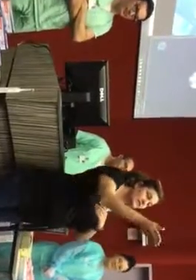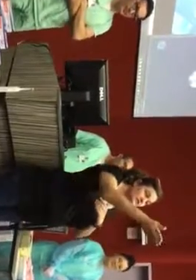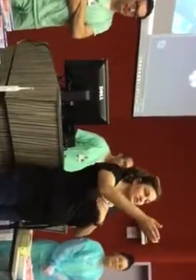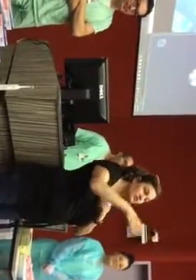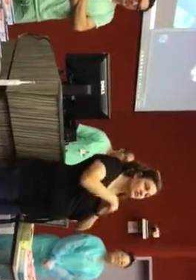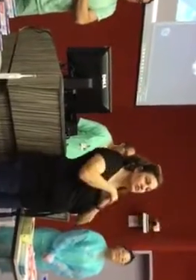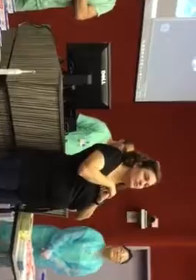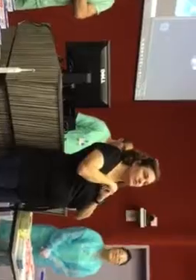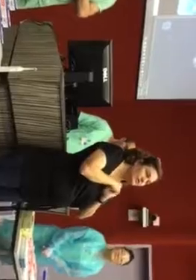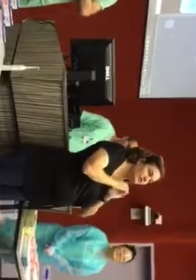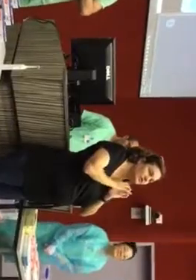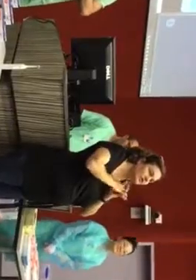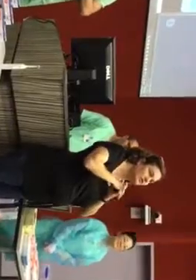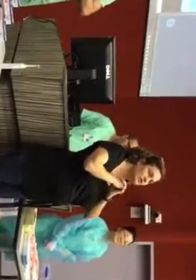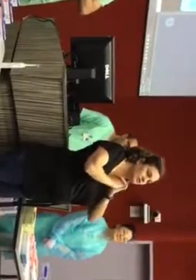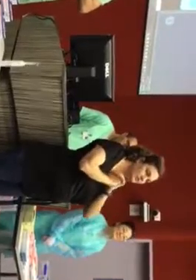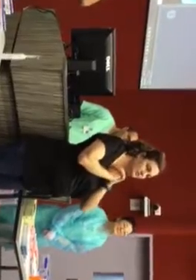Sorry, Sue?